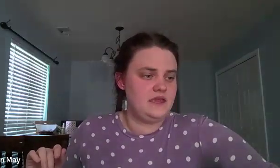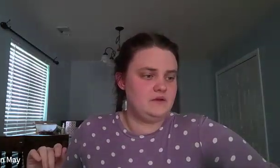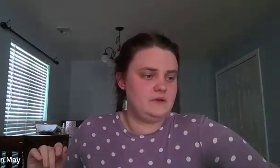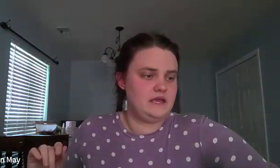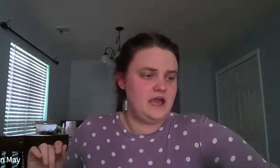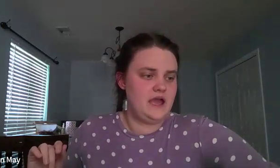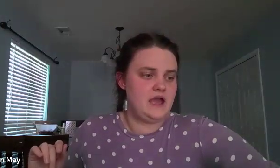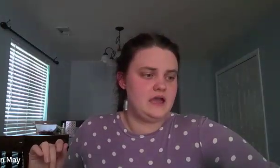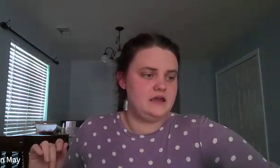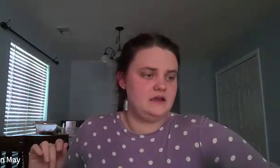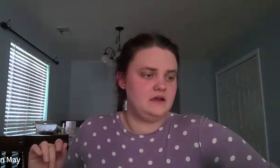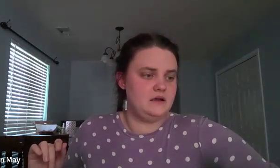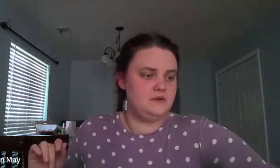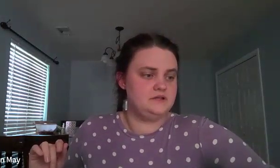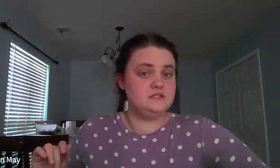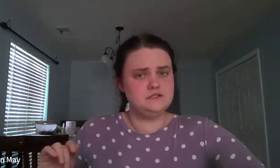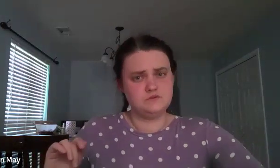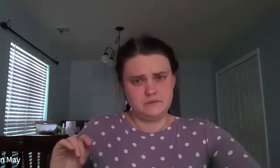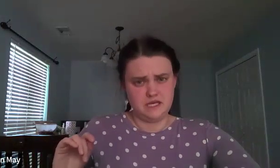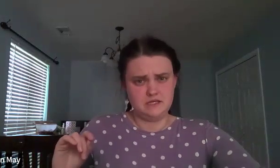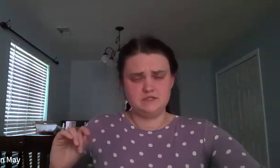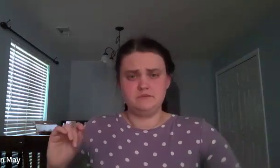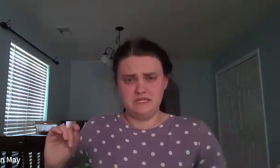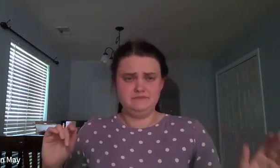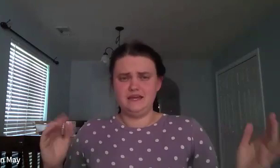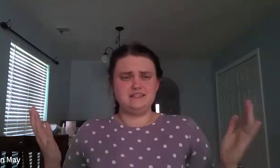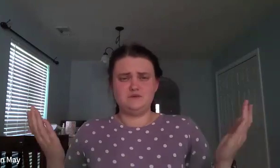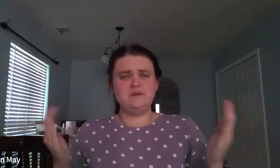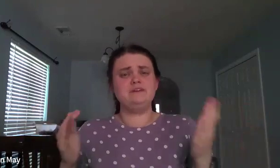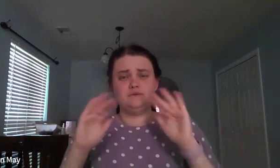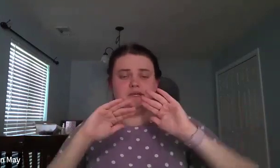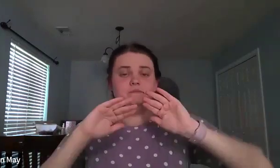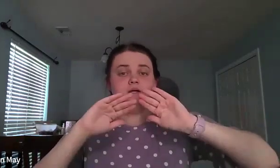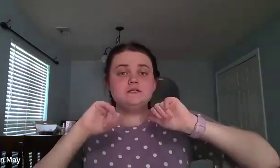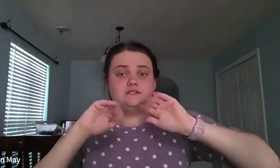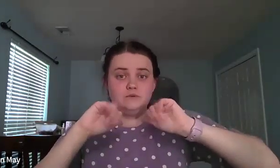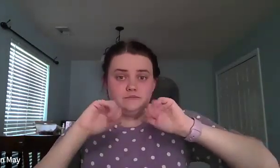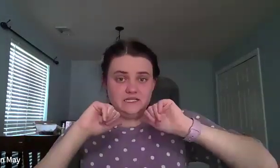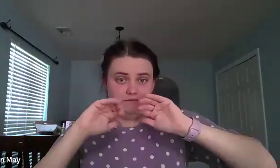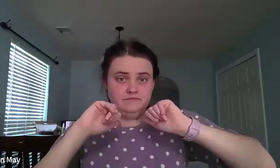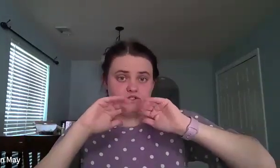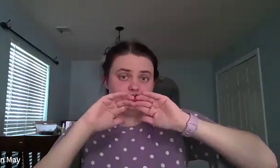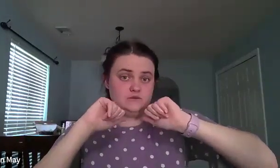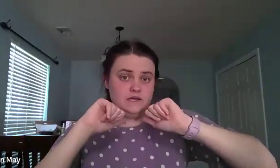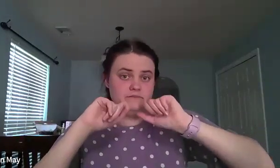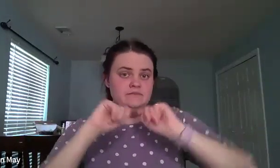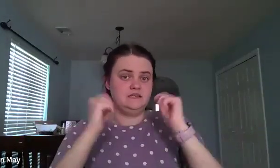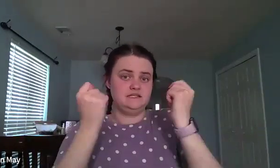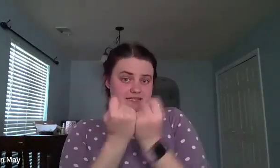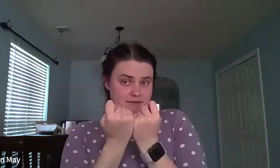Then we had swimming, swim team. I say swimming, but swim team, swim team. So swim team,